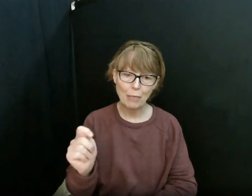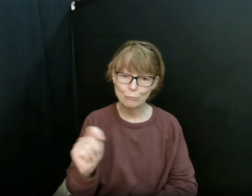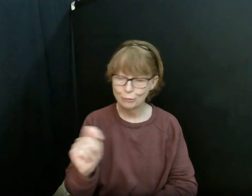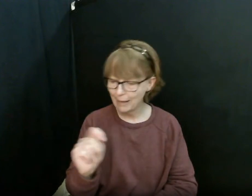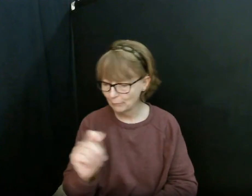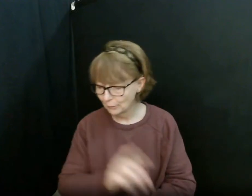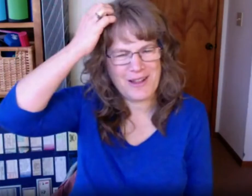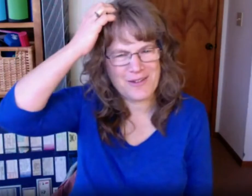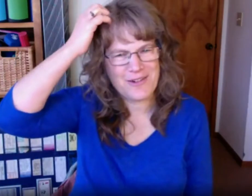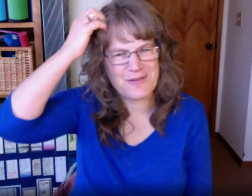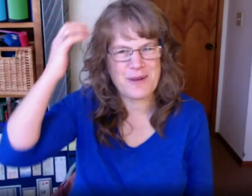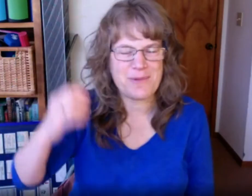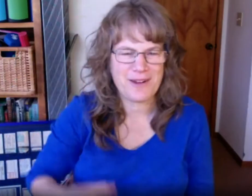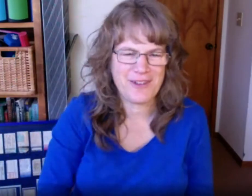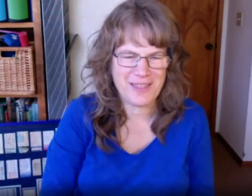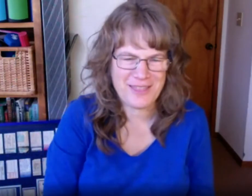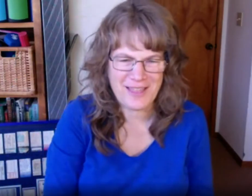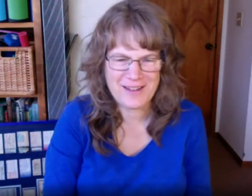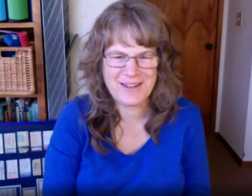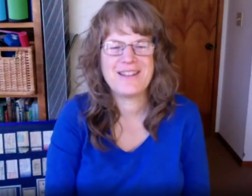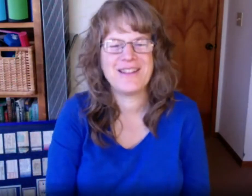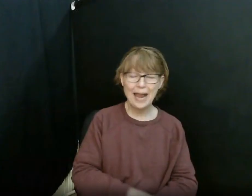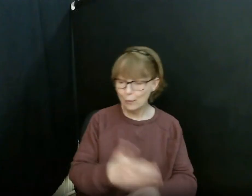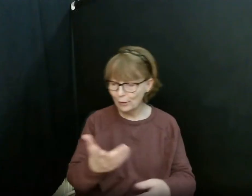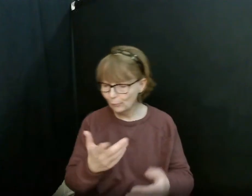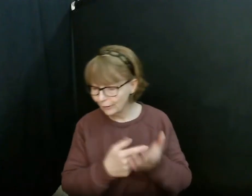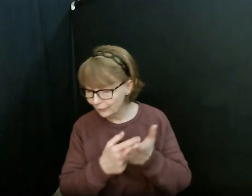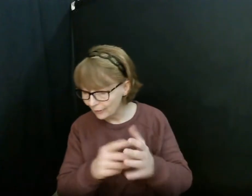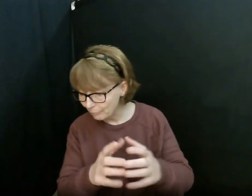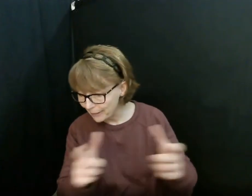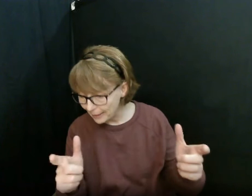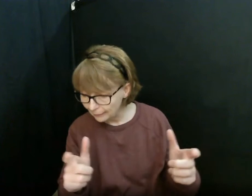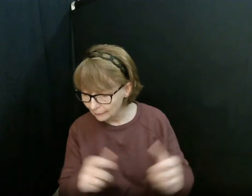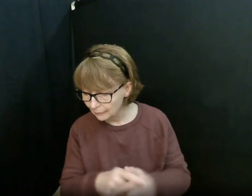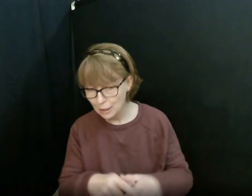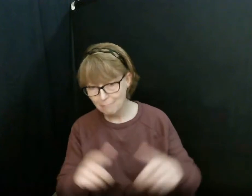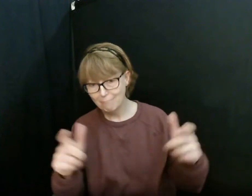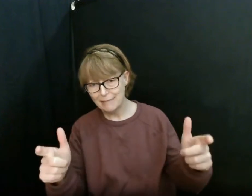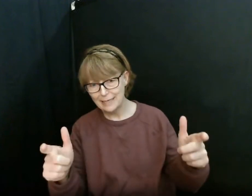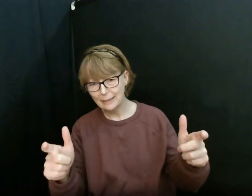see, I don't want to crowd my brain with it. Okay. And then we discussed big.